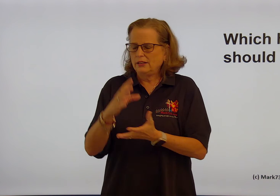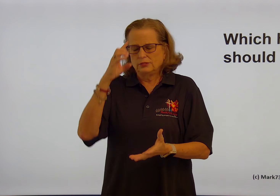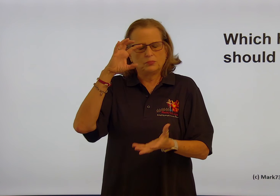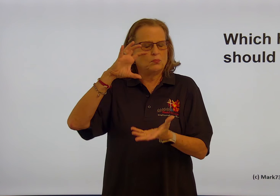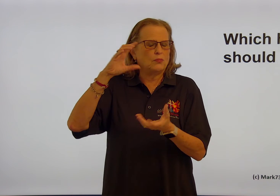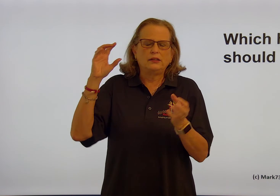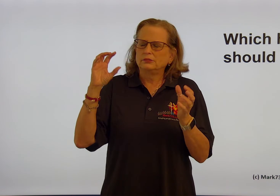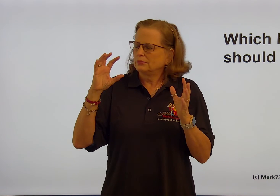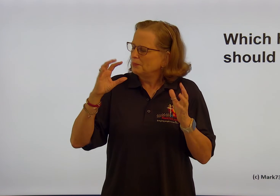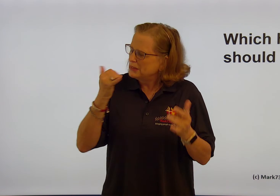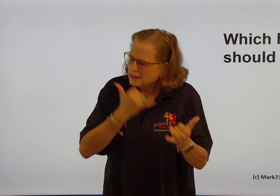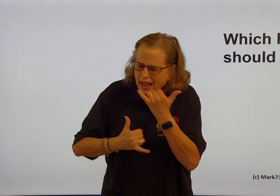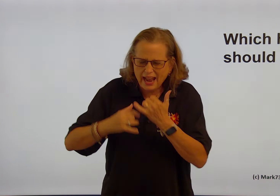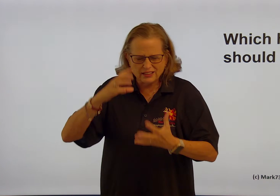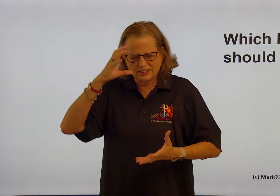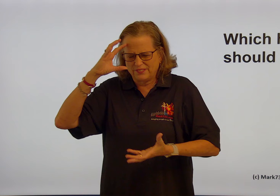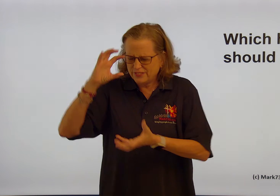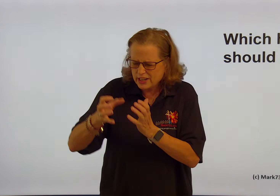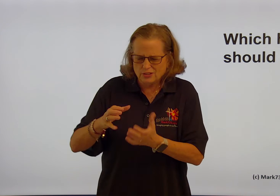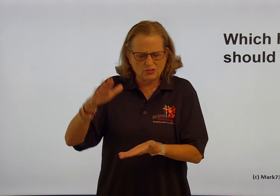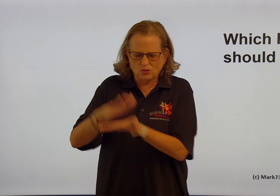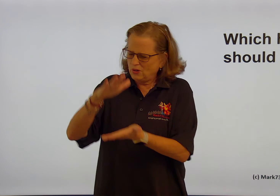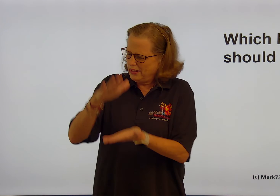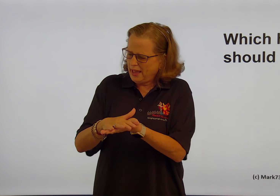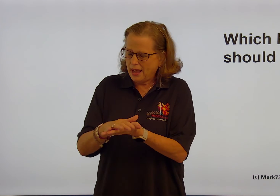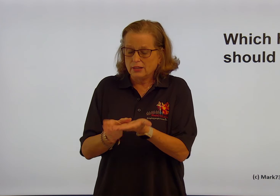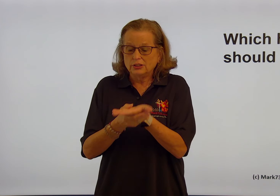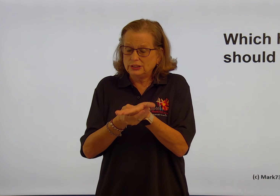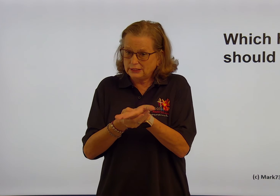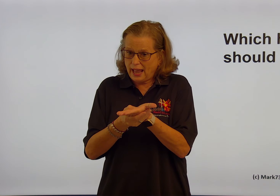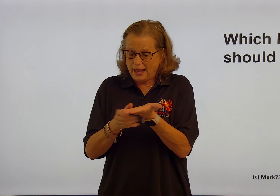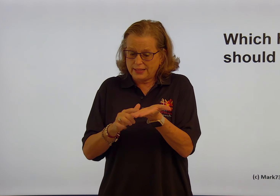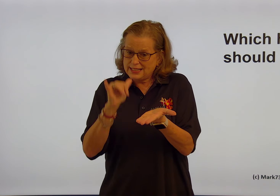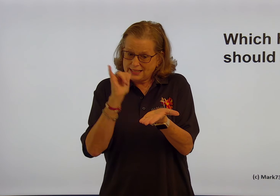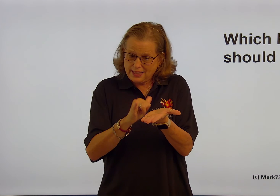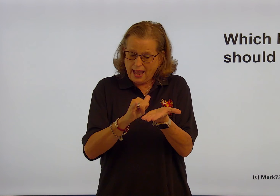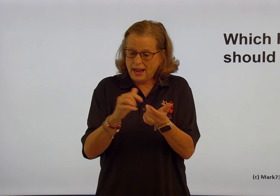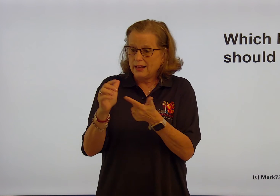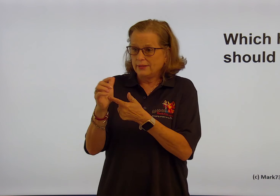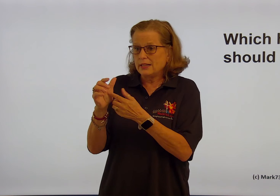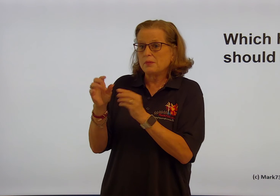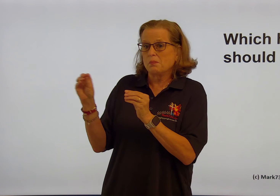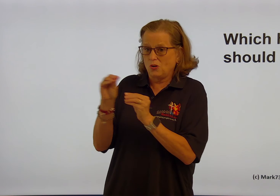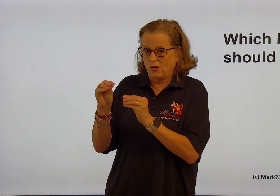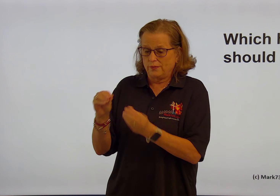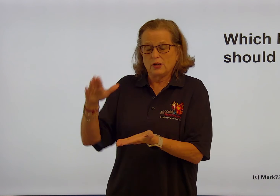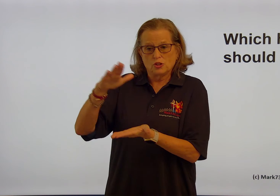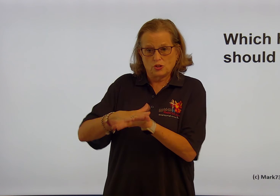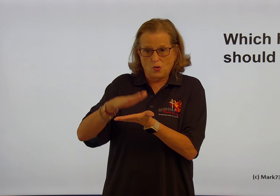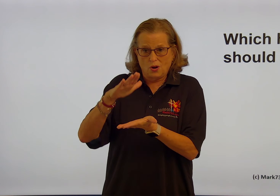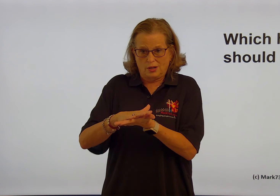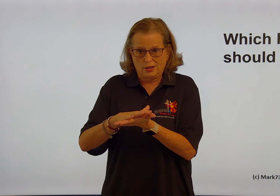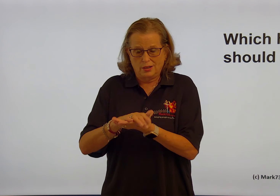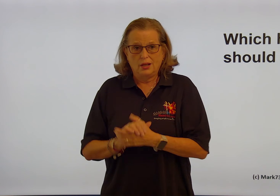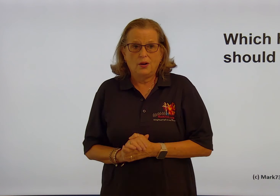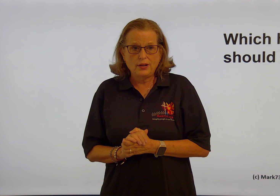Let me stay confused. go like that. Stay. They can stay. They can move. Four. Okay,